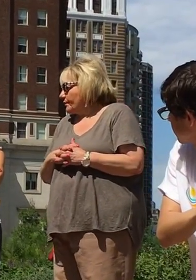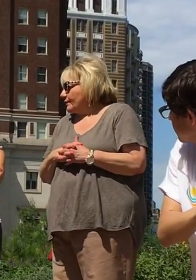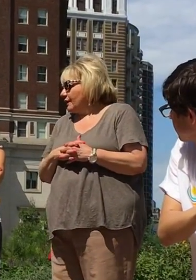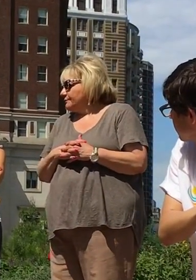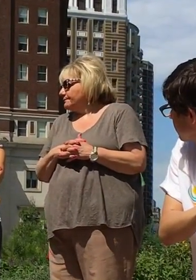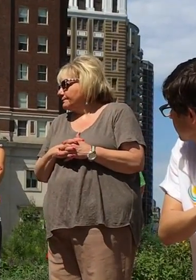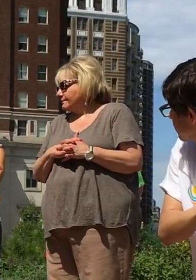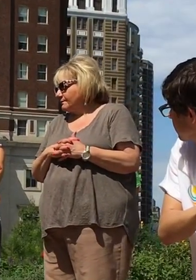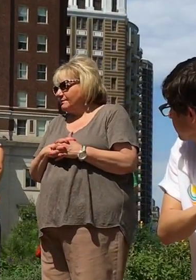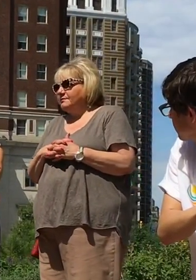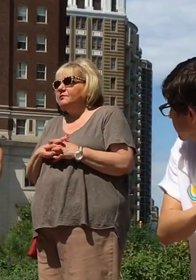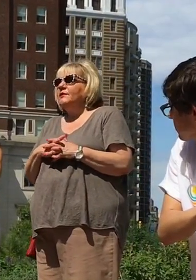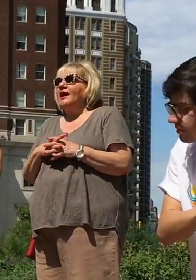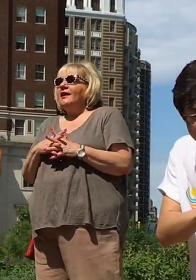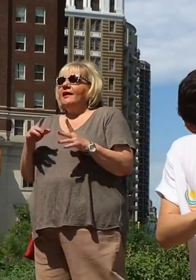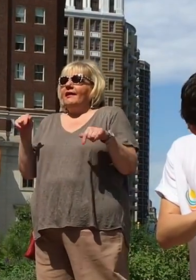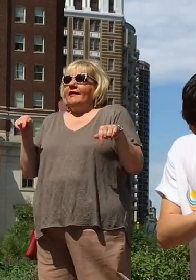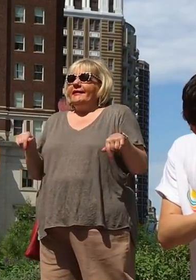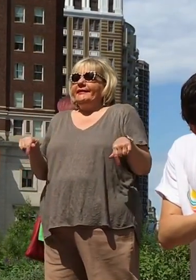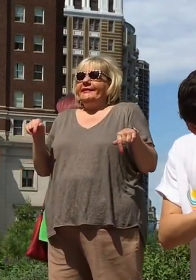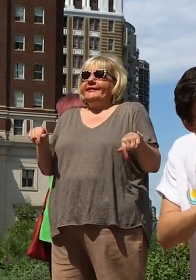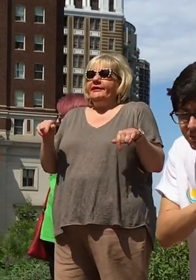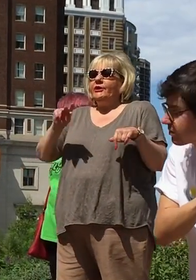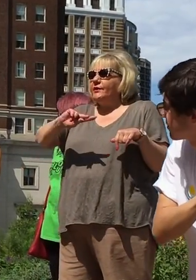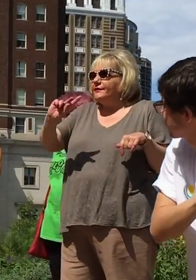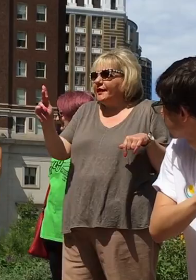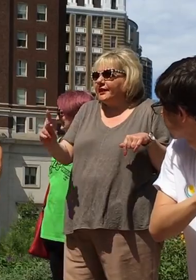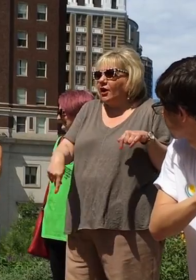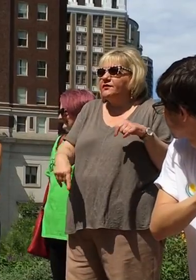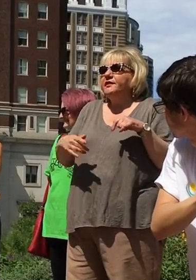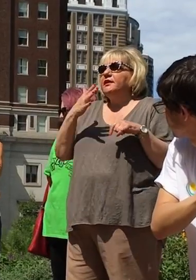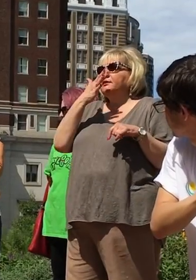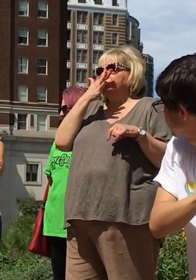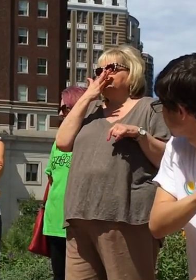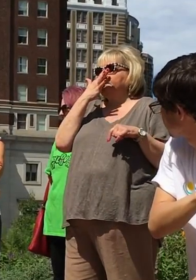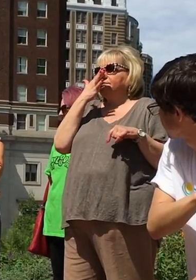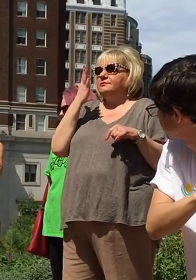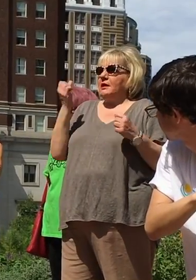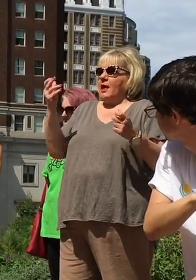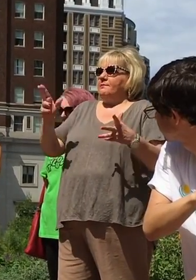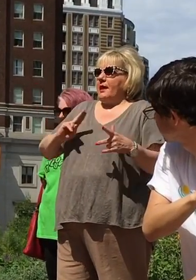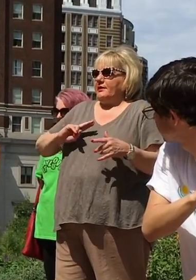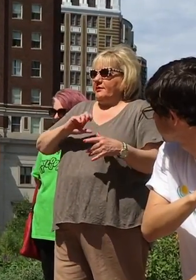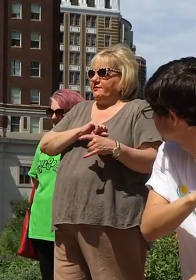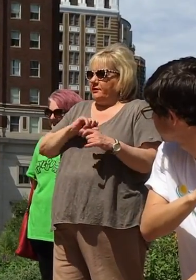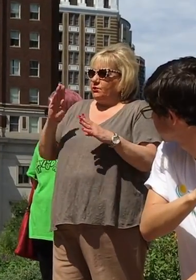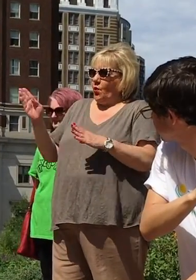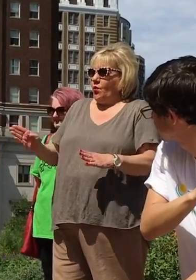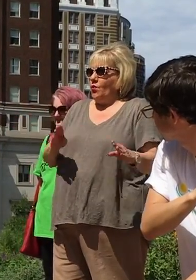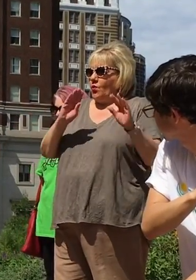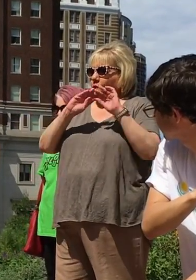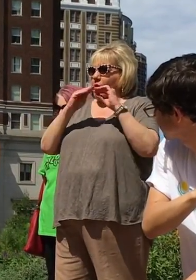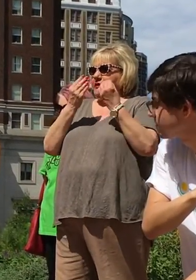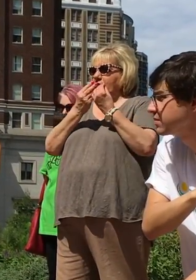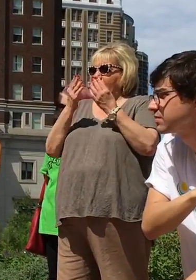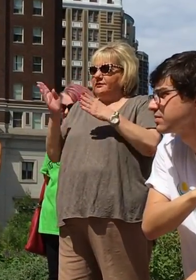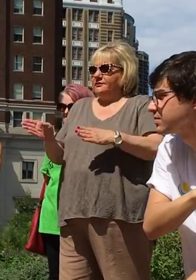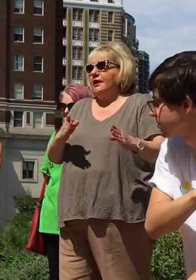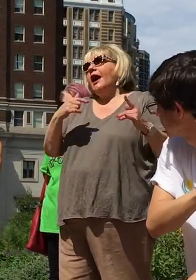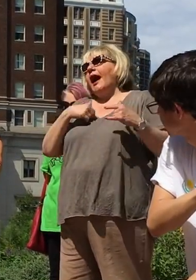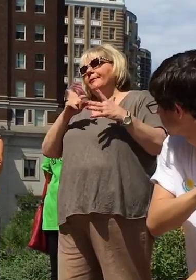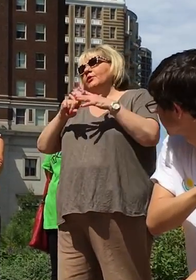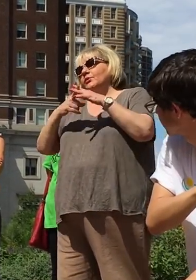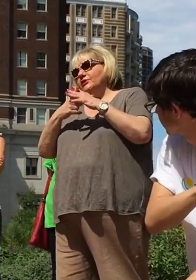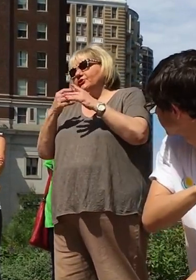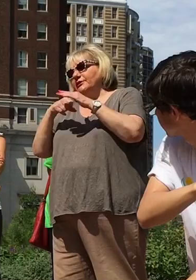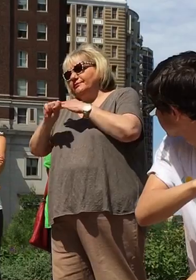I'm known more as an activist, getting arrested, blocking the street, organizing. I'm originally from Puerto